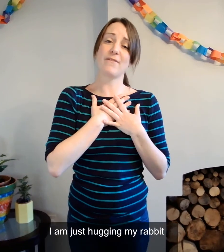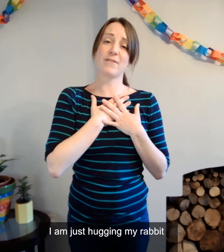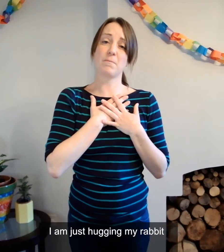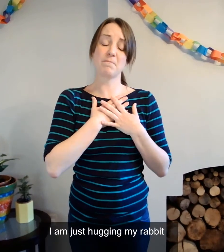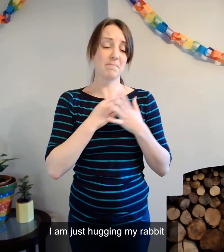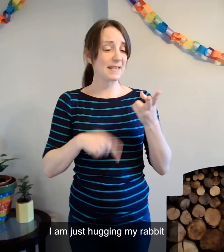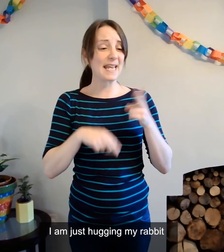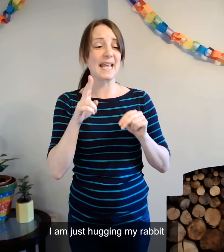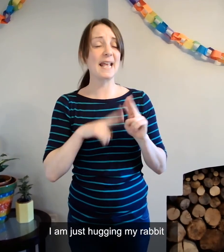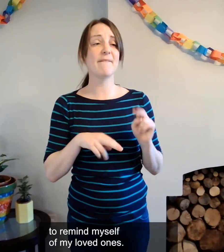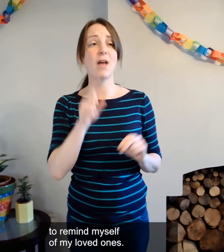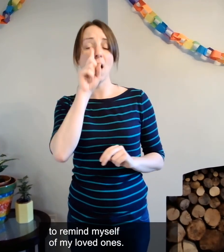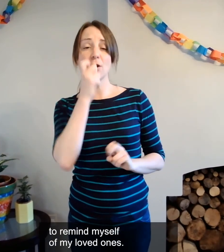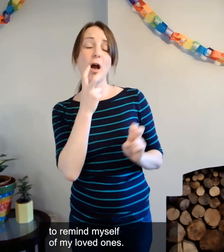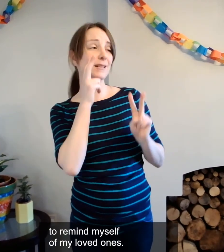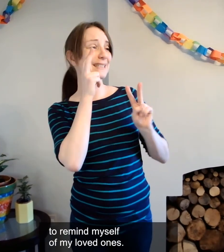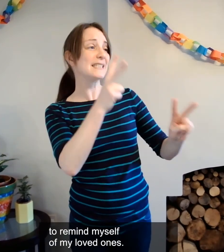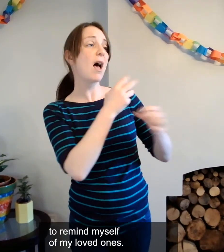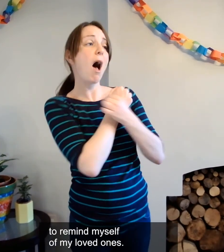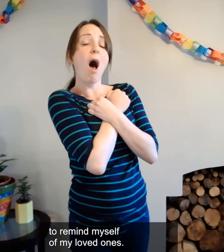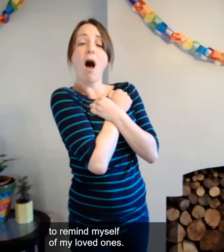I'm just hugging my rabbit to remind myself of my loved ones.